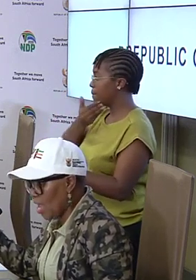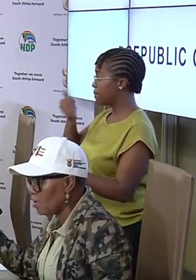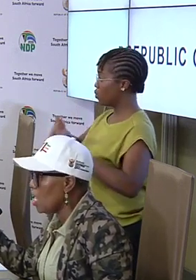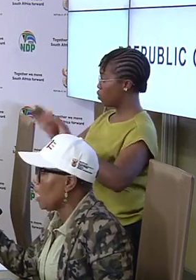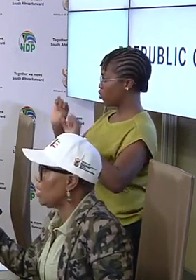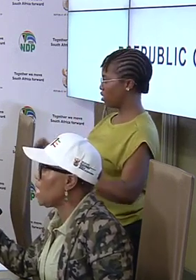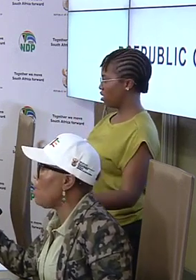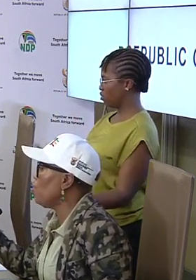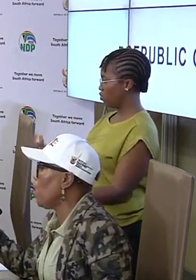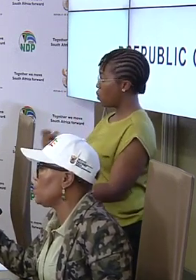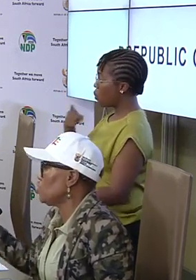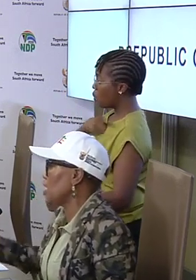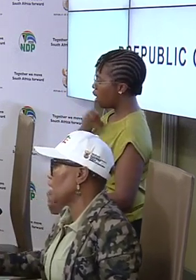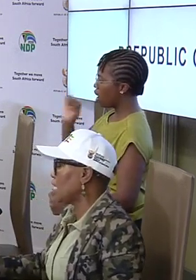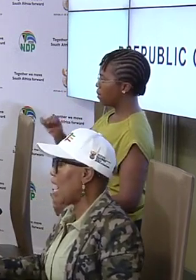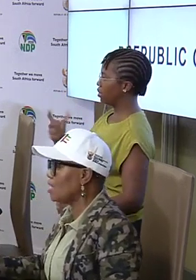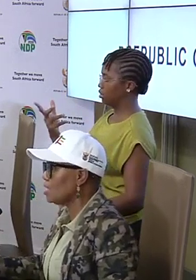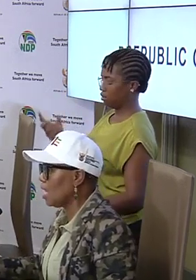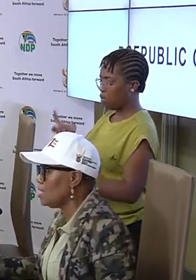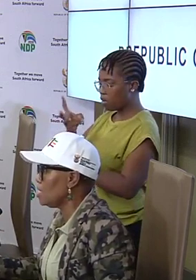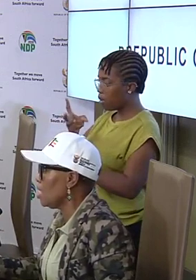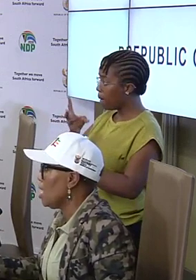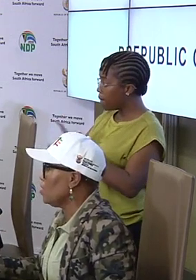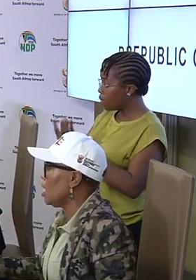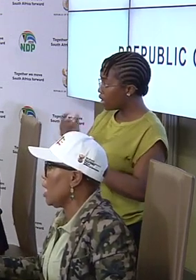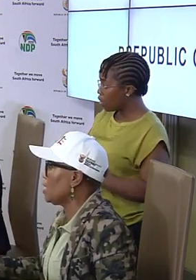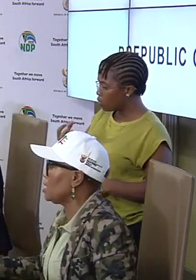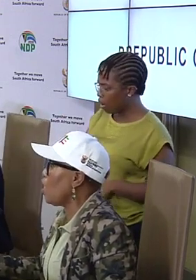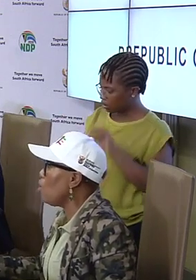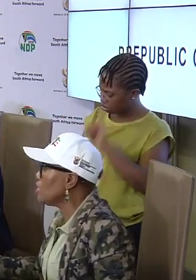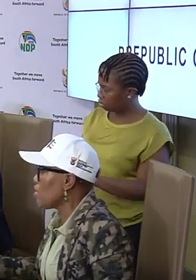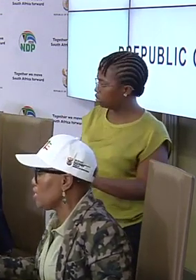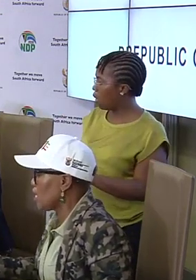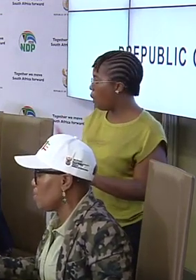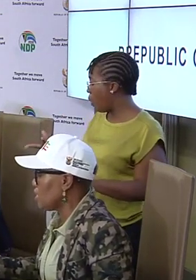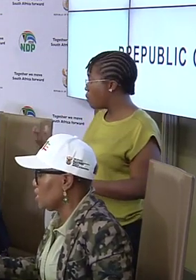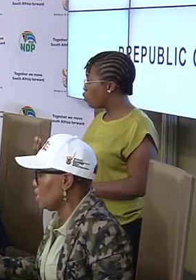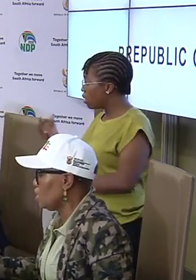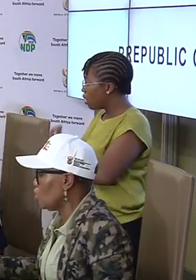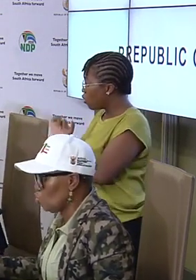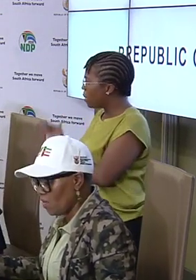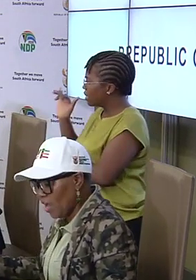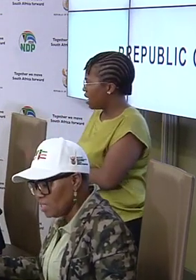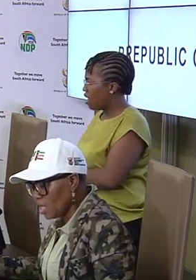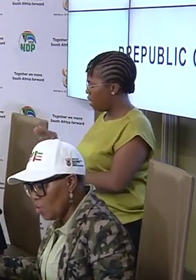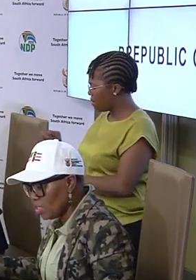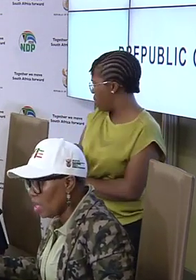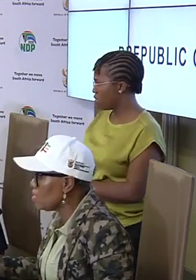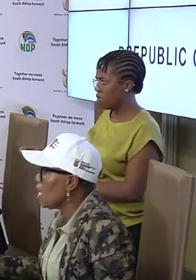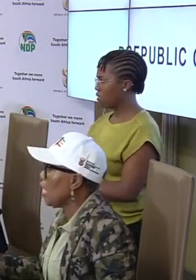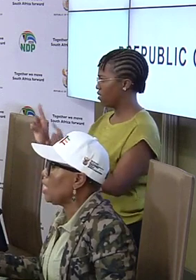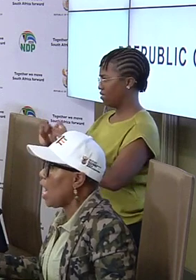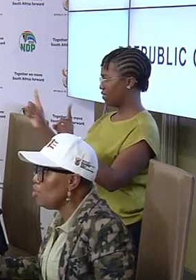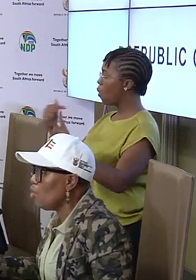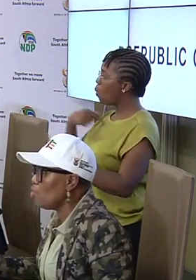they can a time of appreciating and understanding the extraordinary circumstances in which we are finding